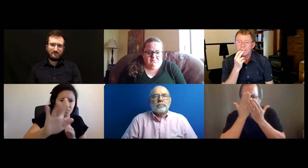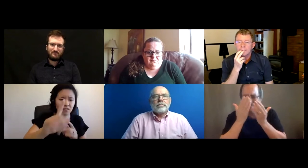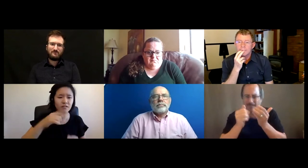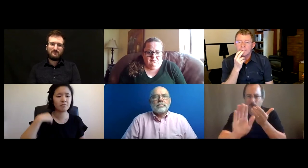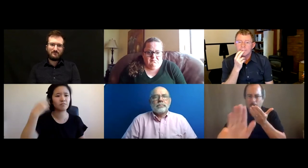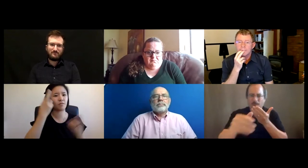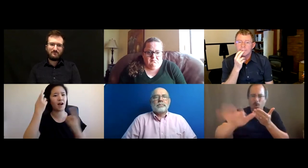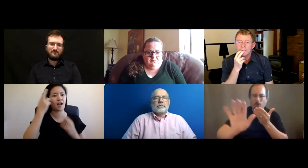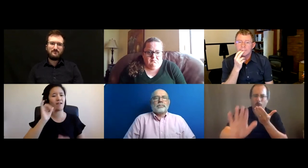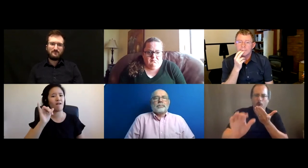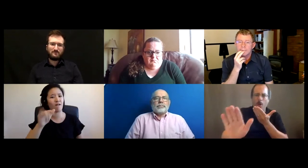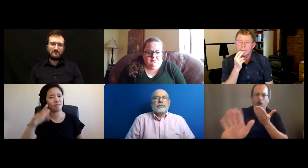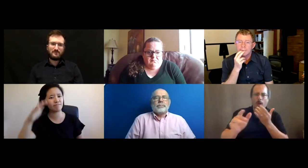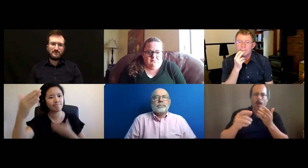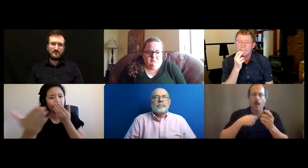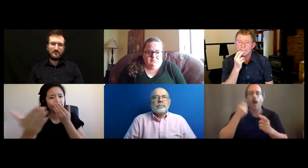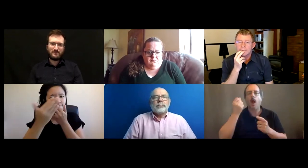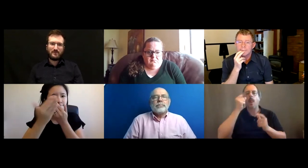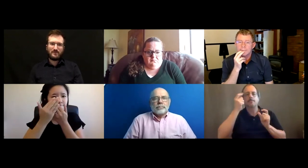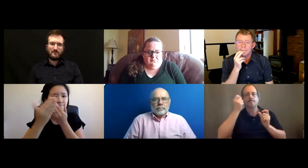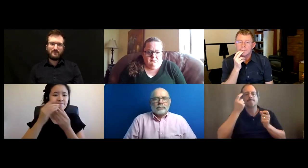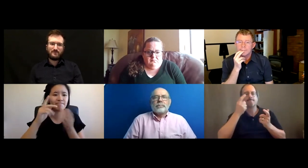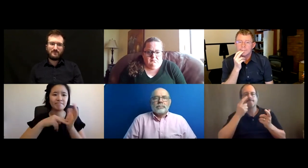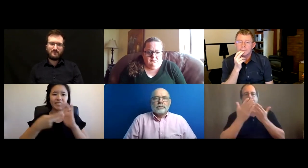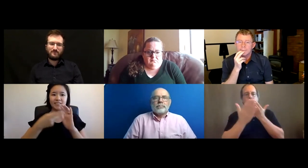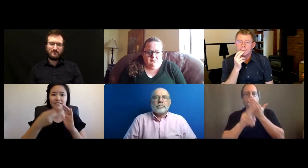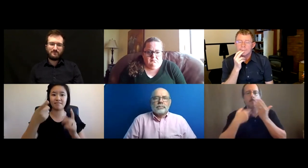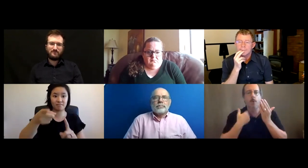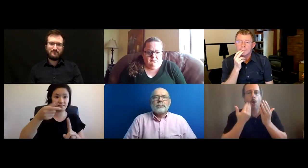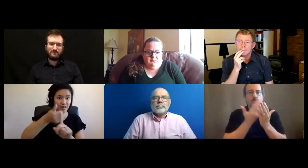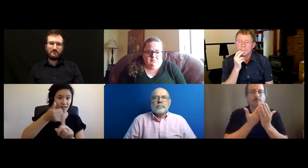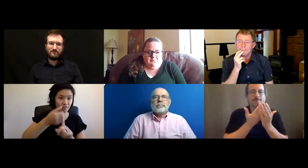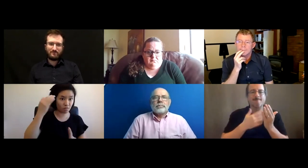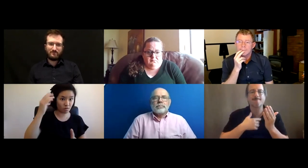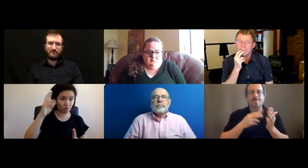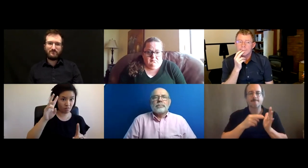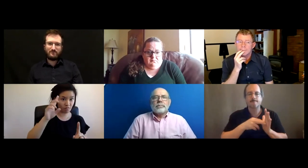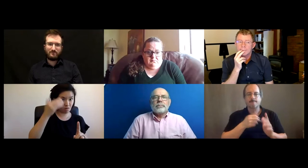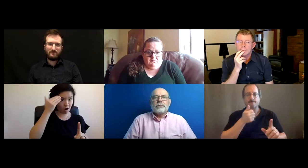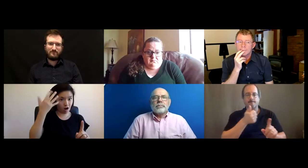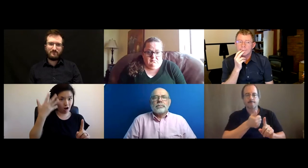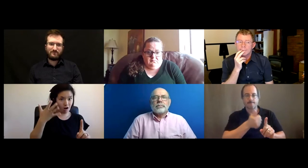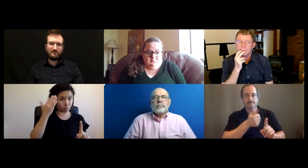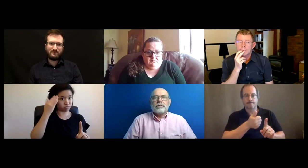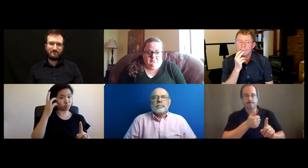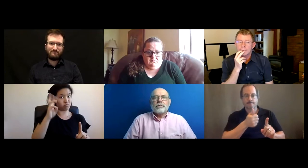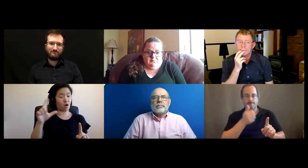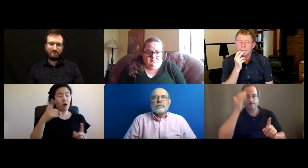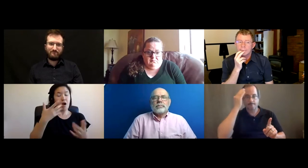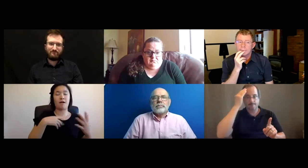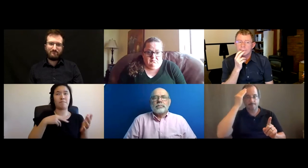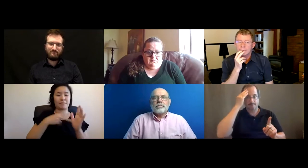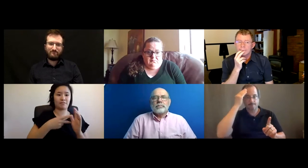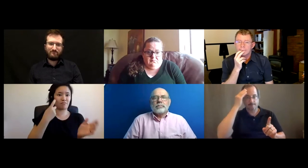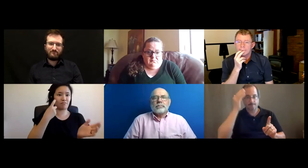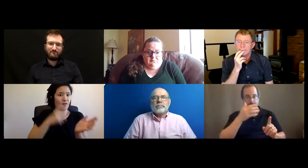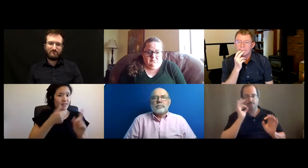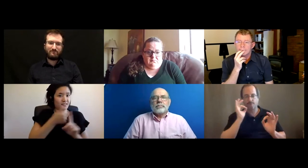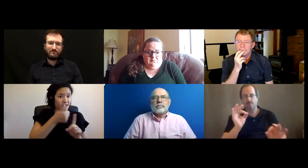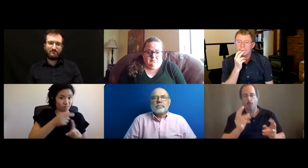individuals. Sometimes we position ourselves in our Zoom on video platforms where we're too close, and we